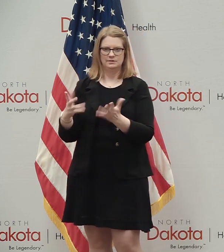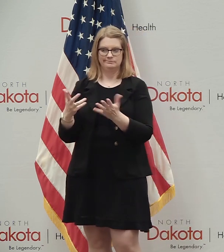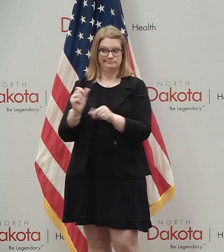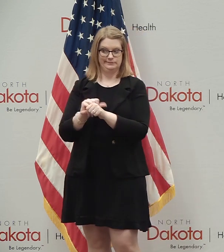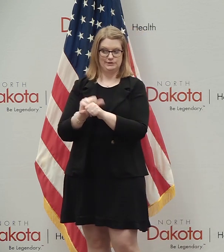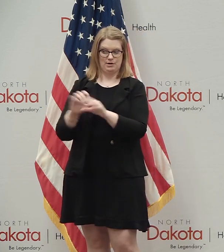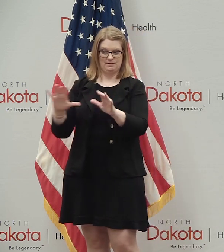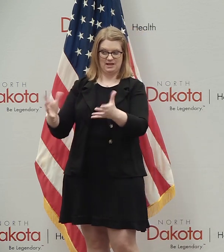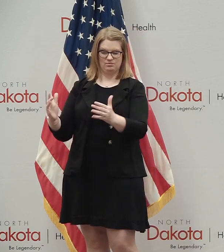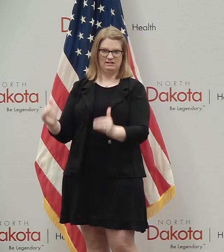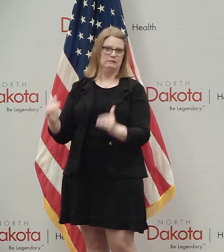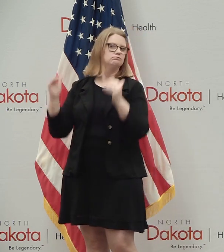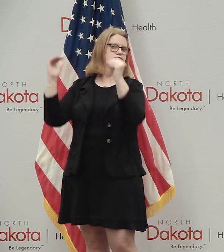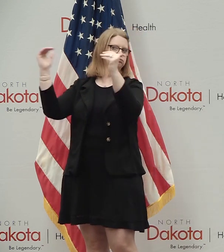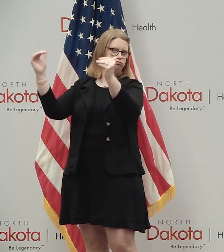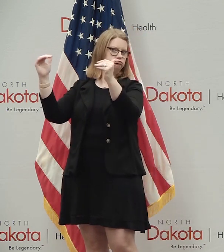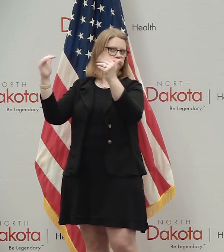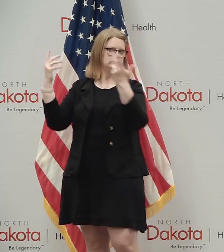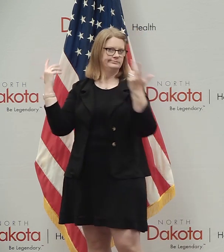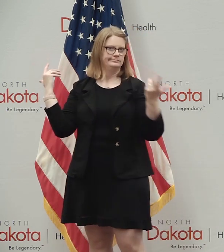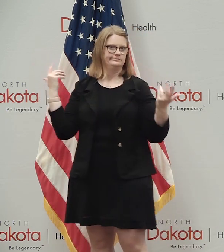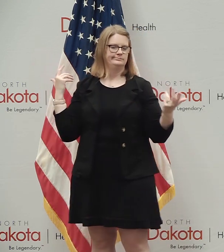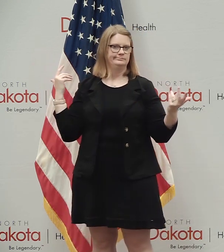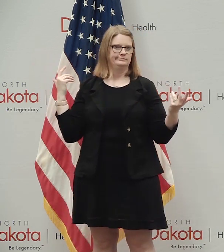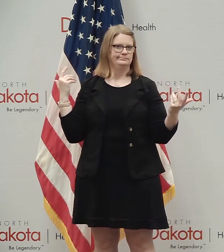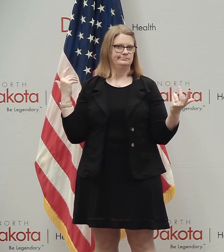that's increased by